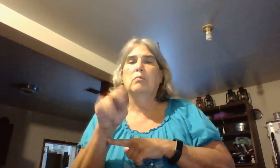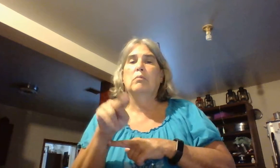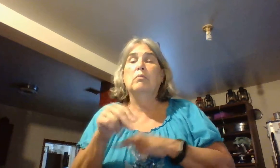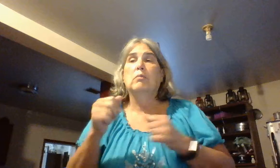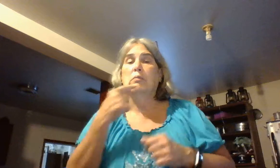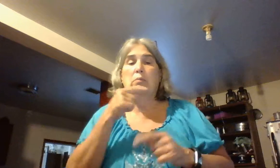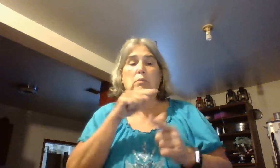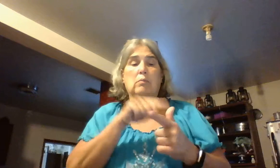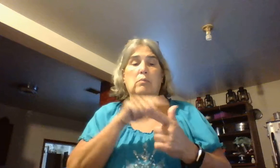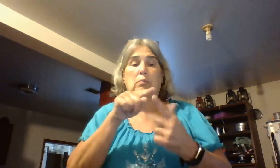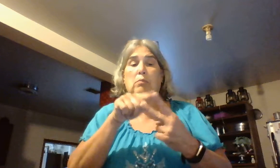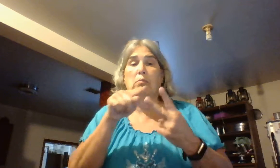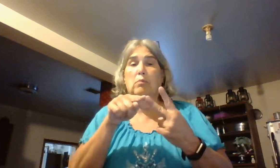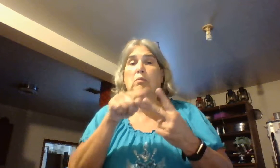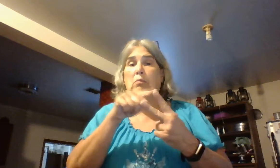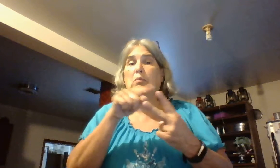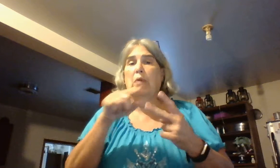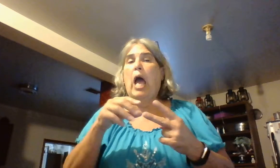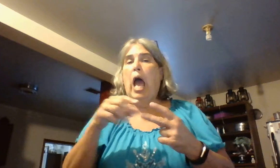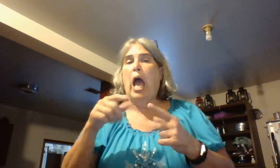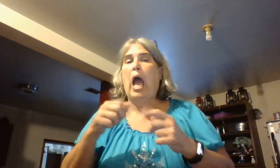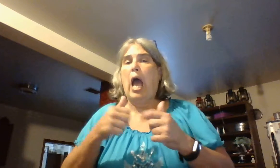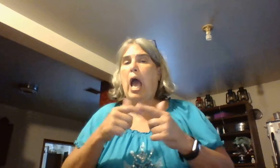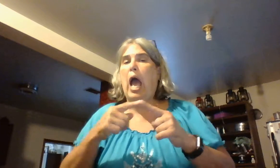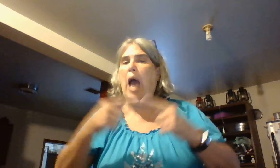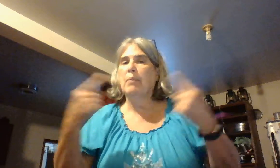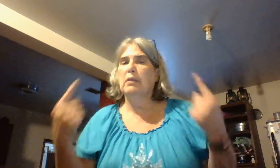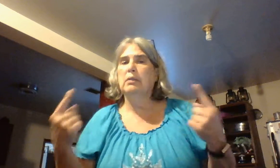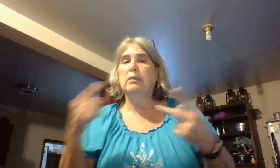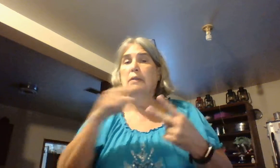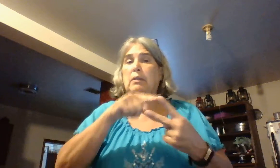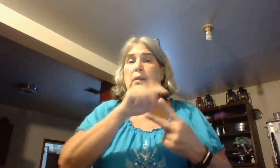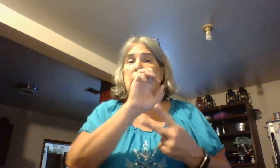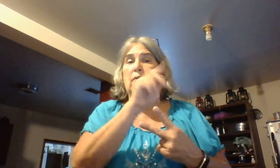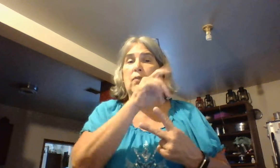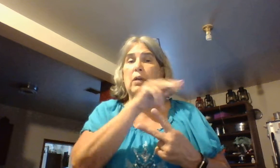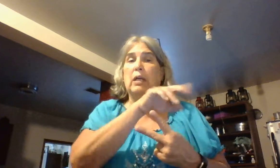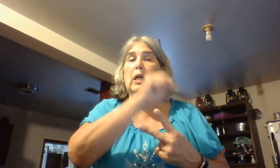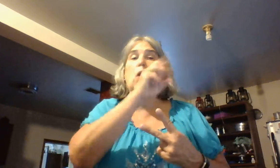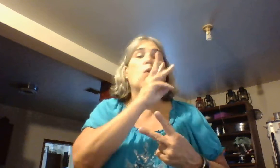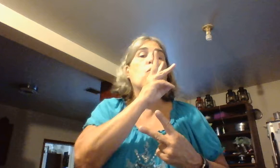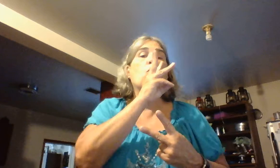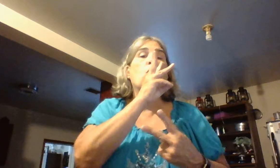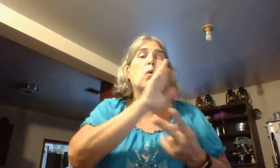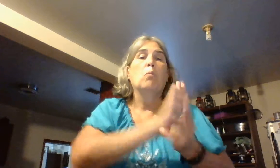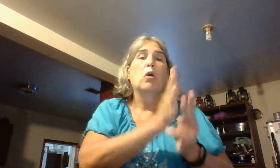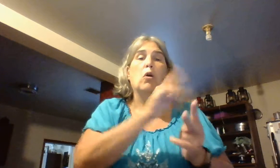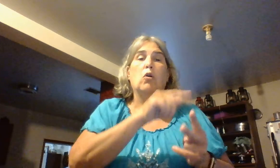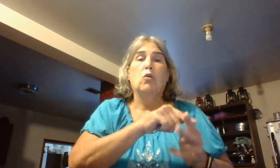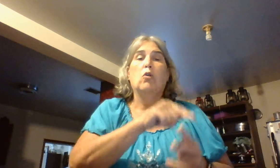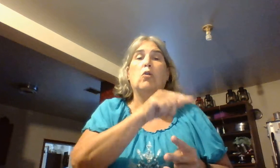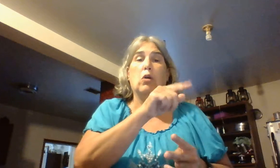are opposites. You take evaporation, you take water in the liquid form, and you transfer it into water in the gas